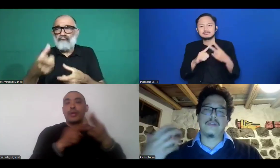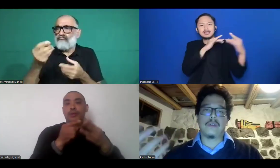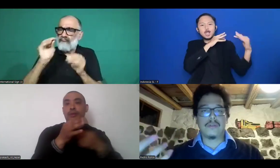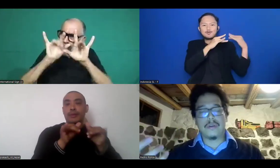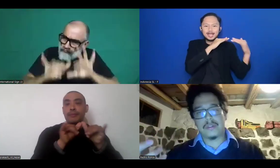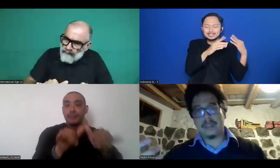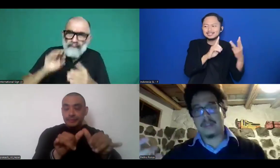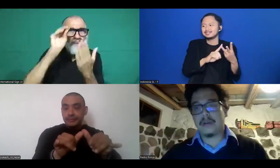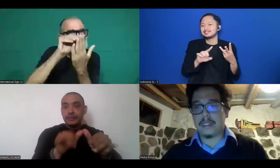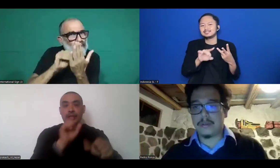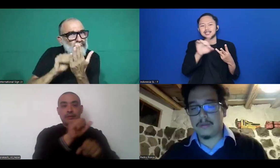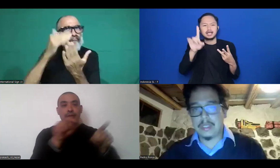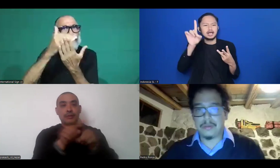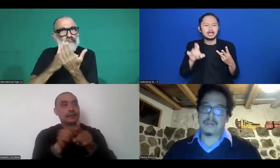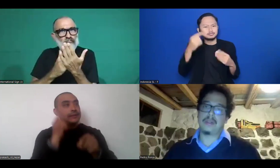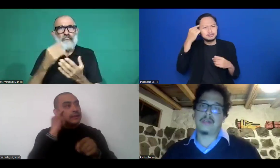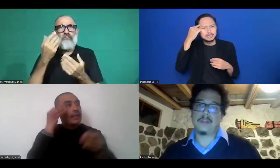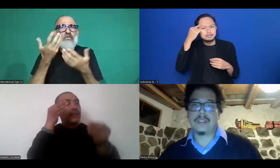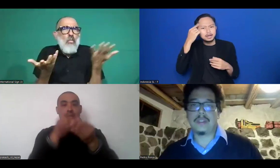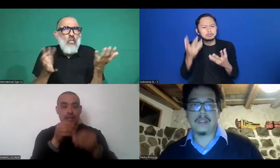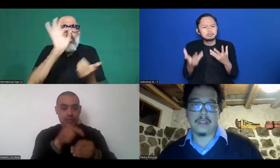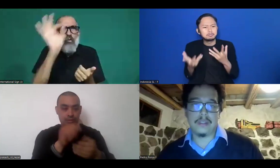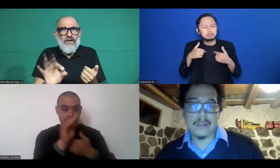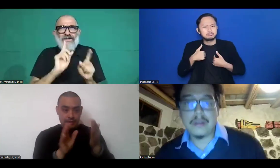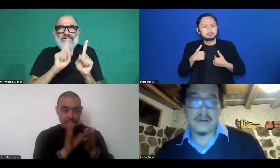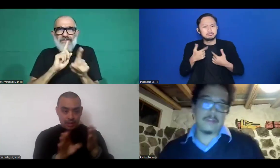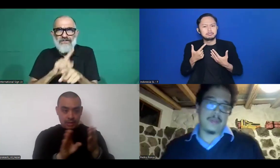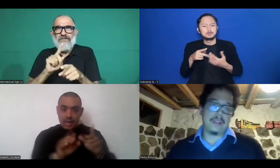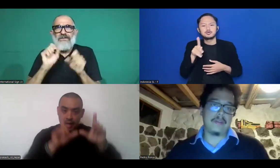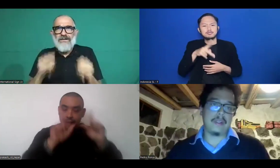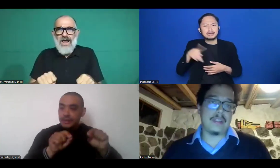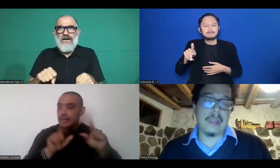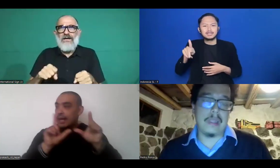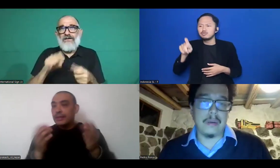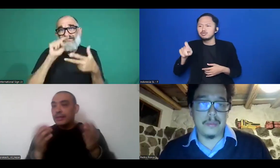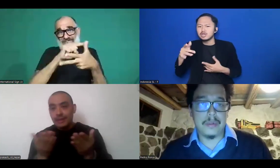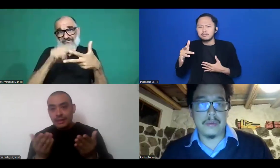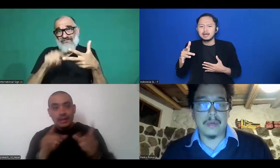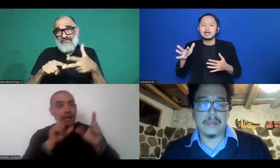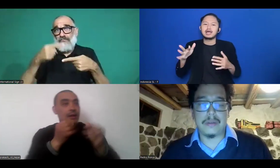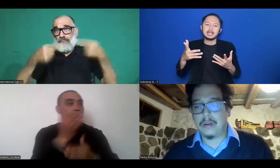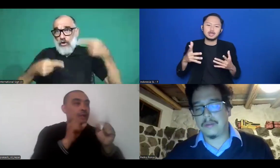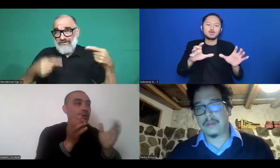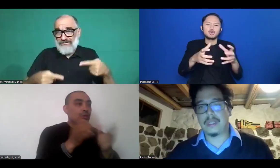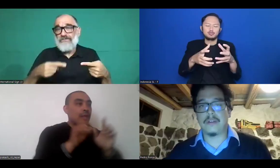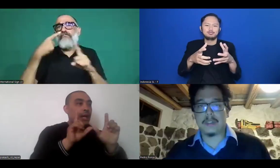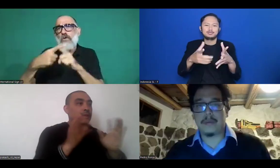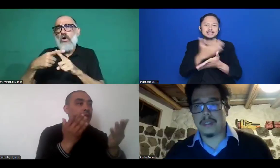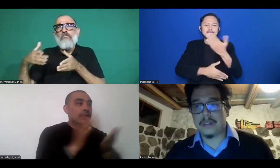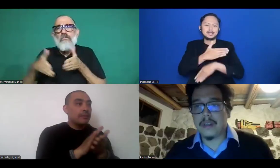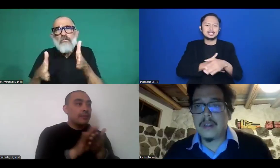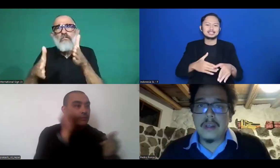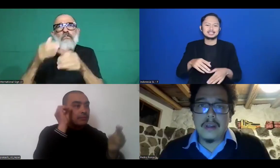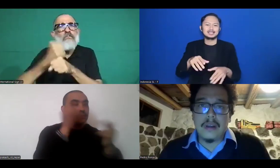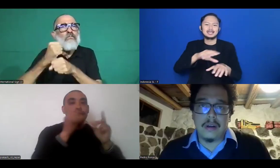they should also consider these tools, they should consider the specific needs of specific disability groups, right? So, of course, a lot of